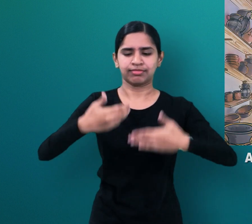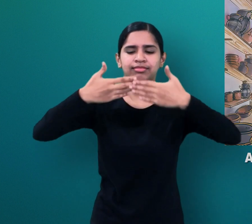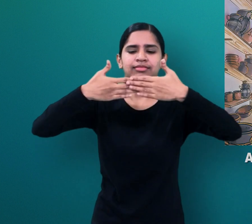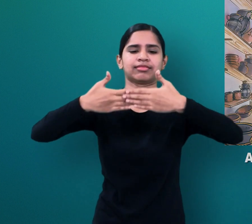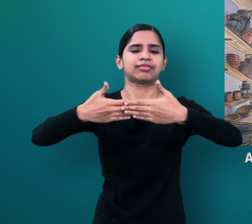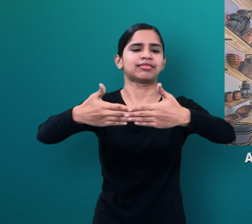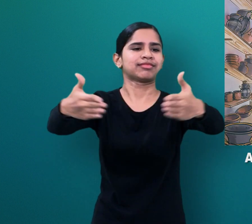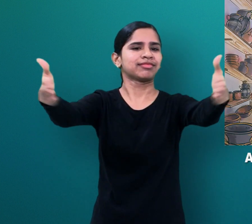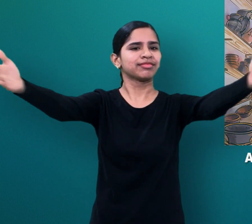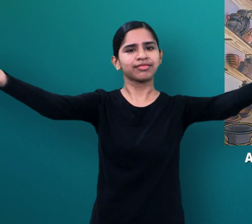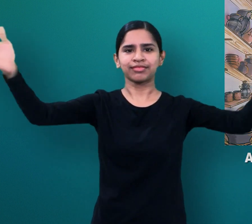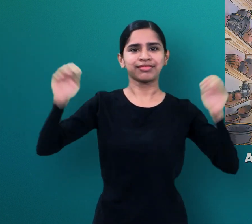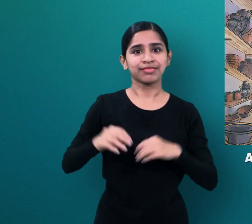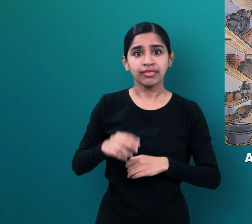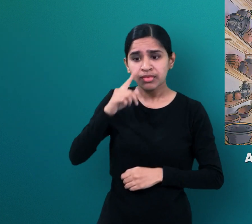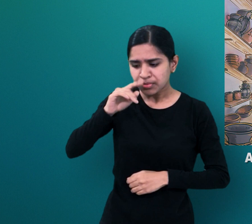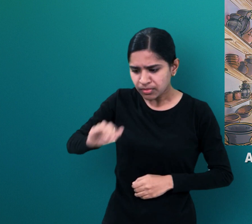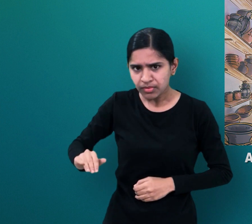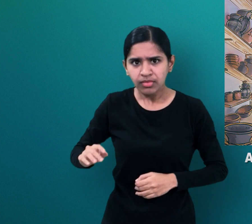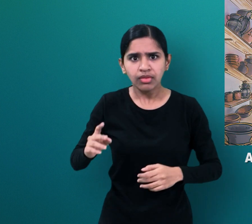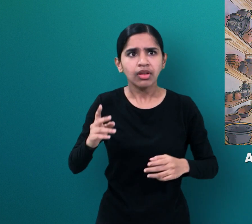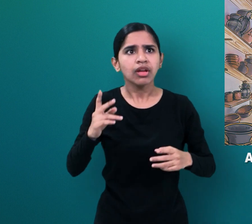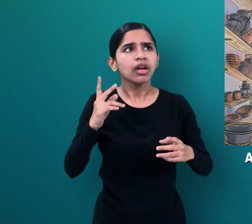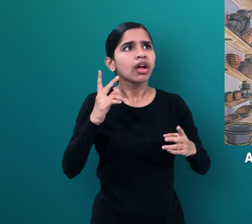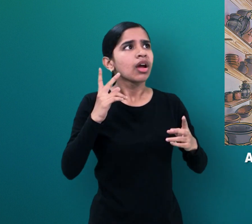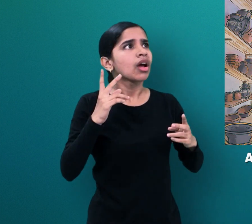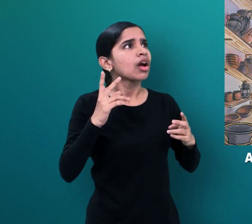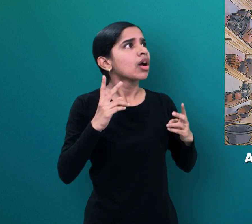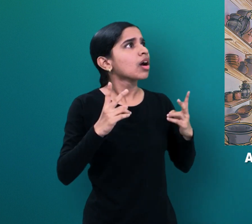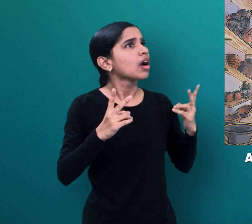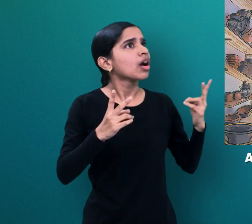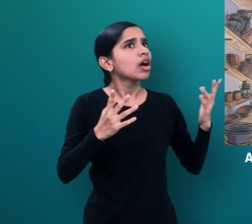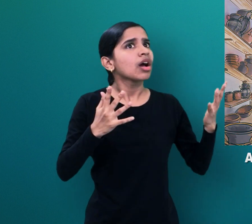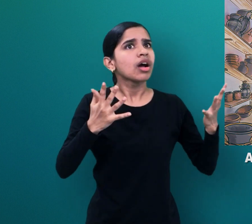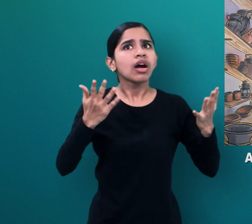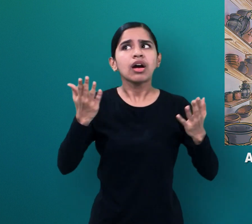Ambi opened the little shed and Aski was transported to a world of pots.